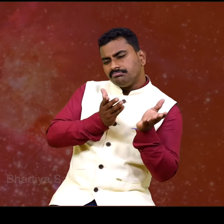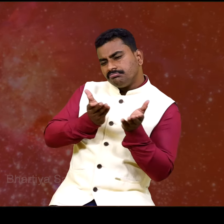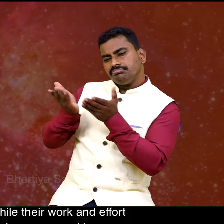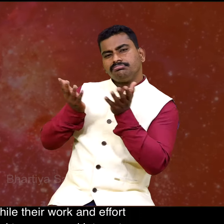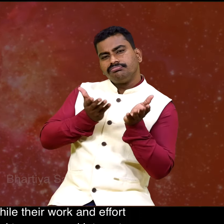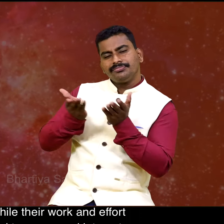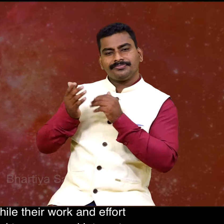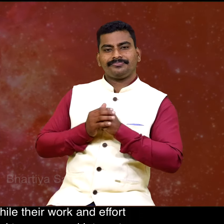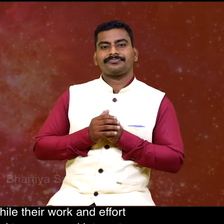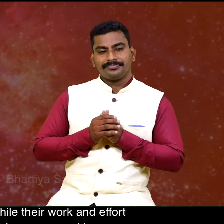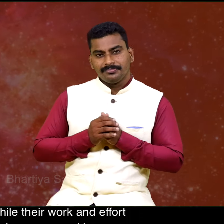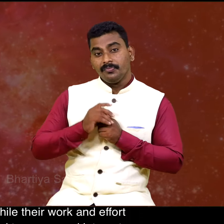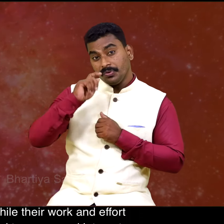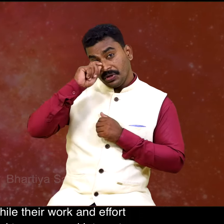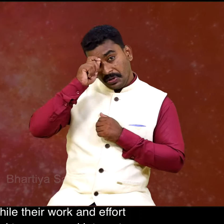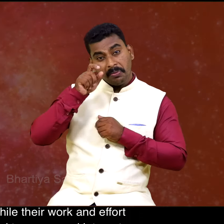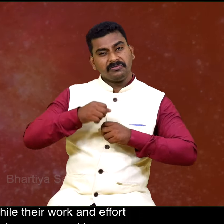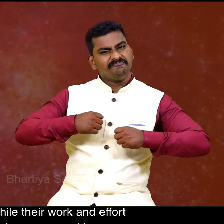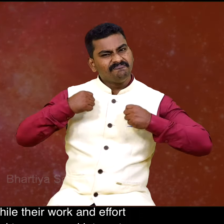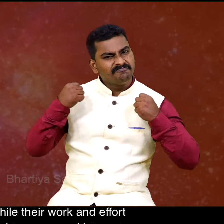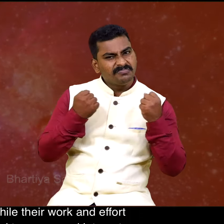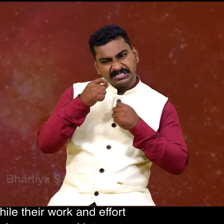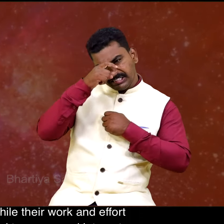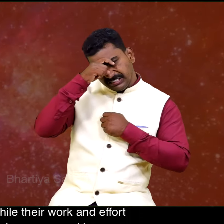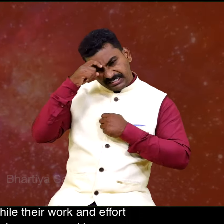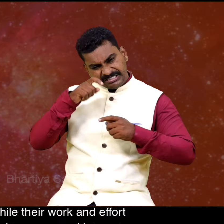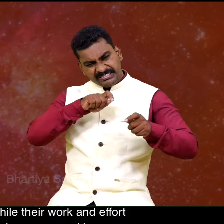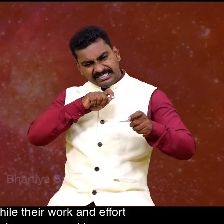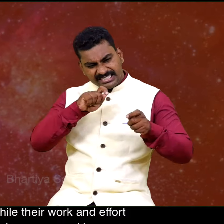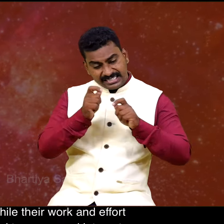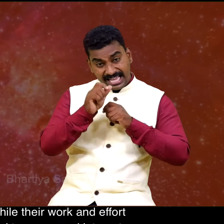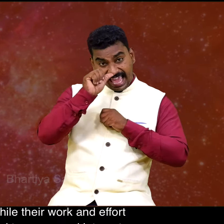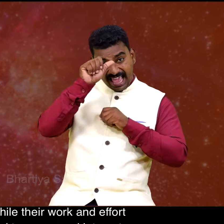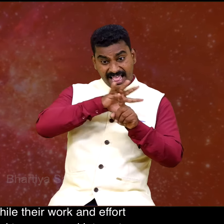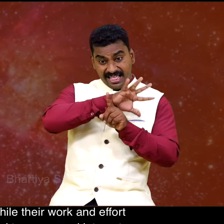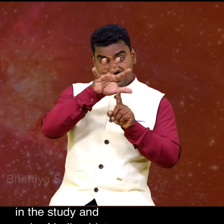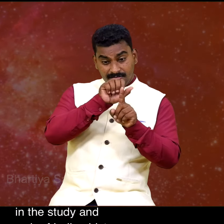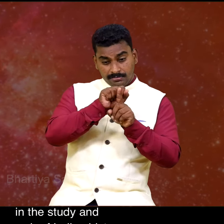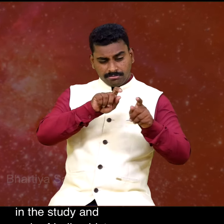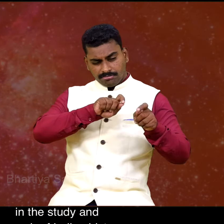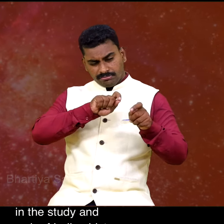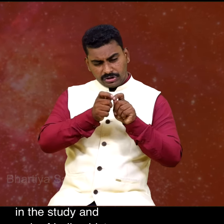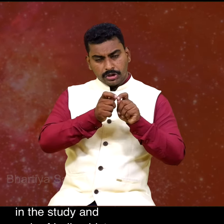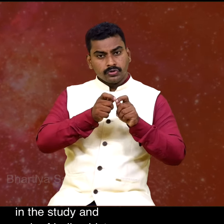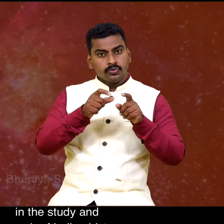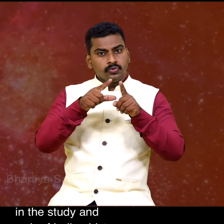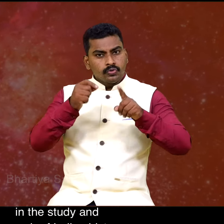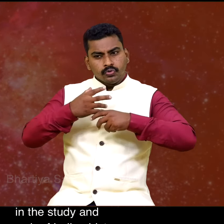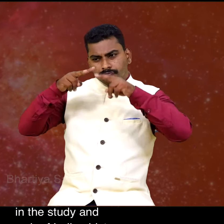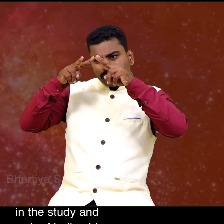While their work and effort led to a renewed interest in the study and research